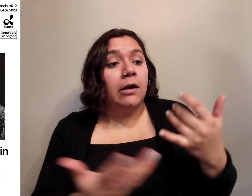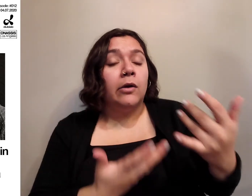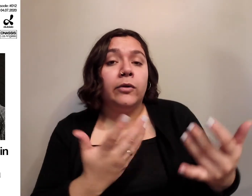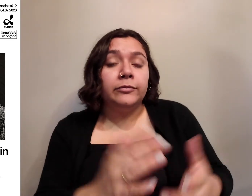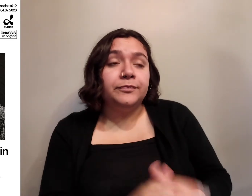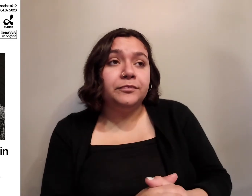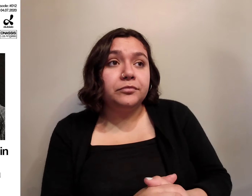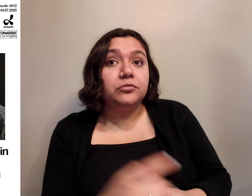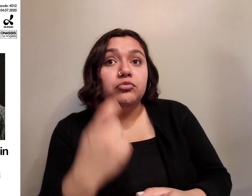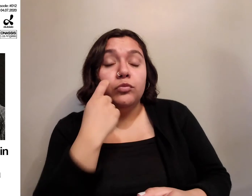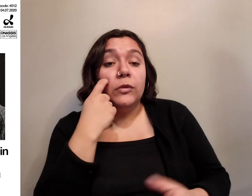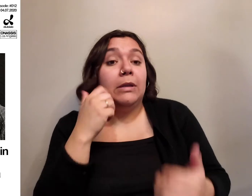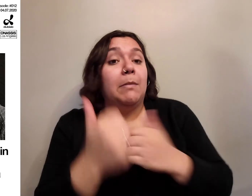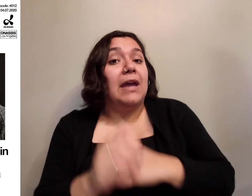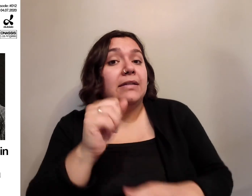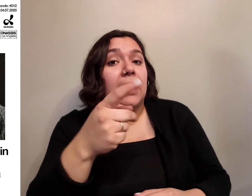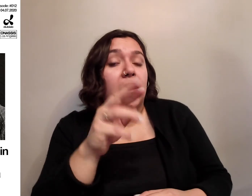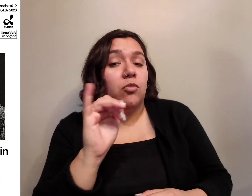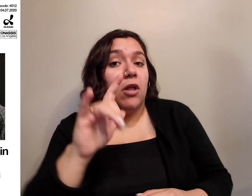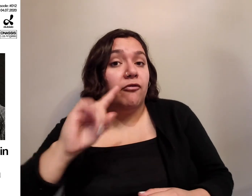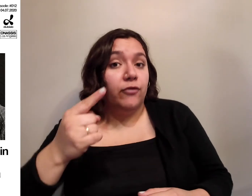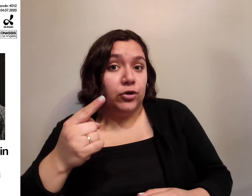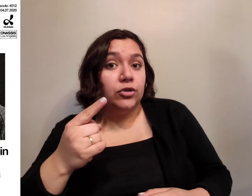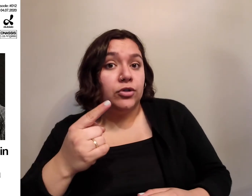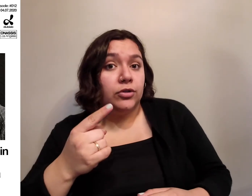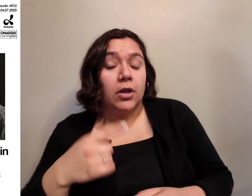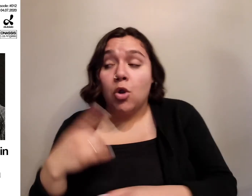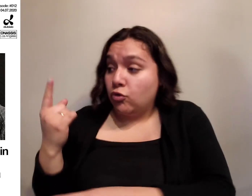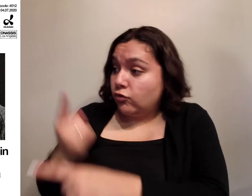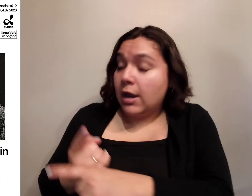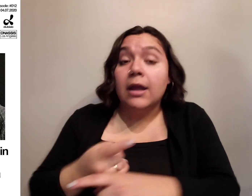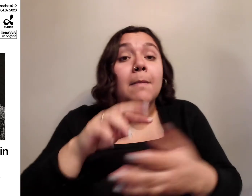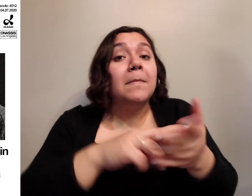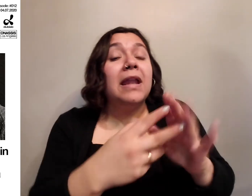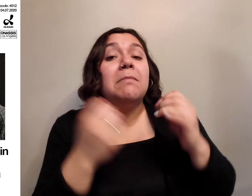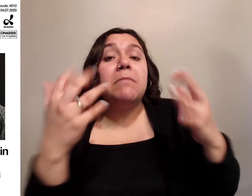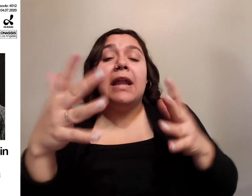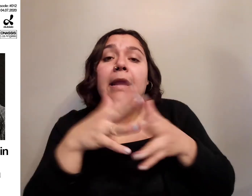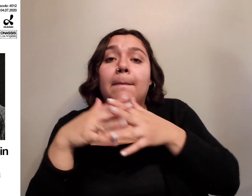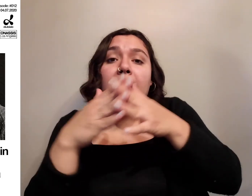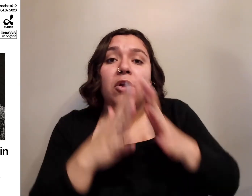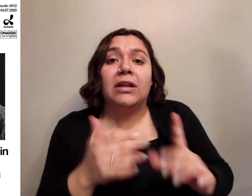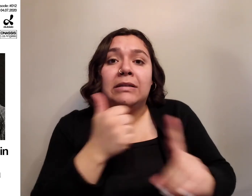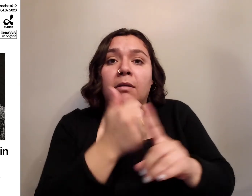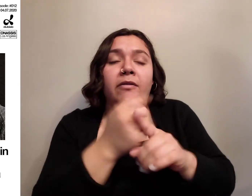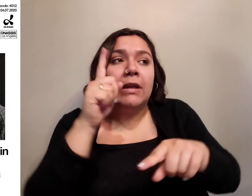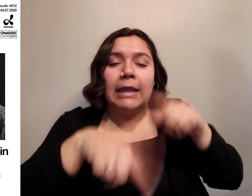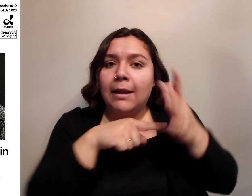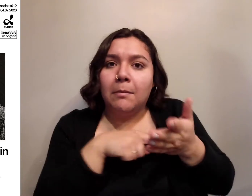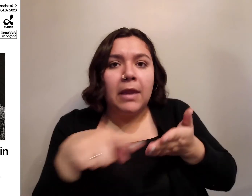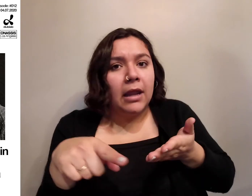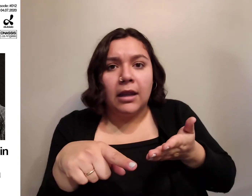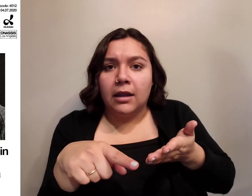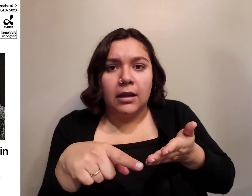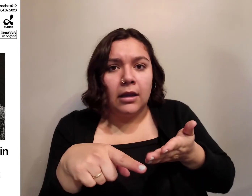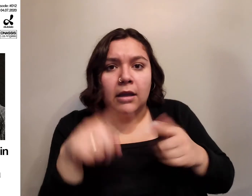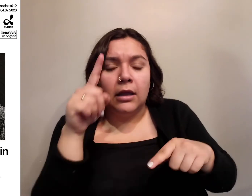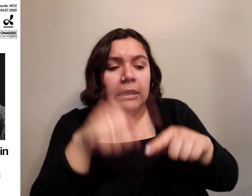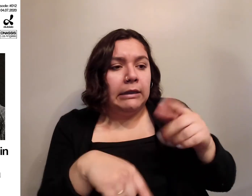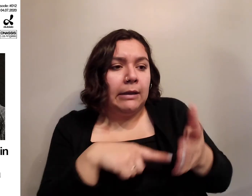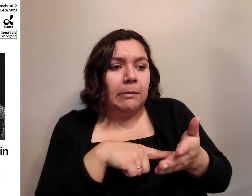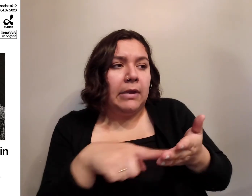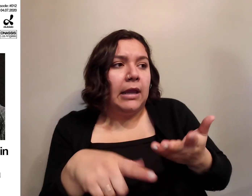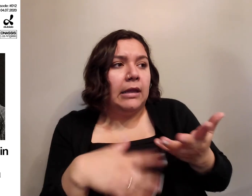past April 1st, and so many Americans cannot pay,